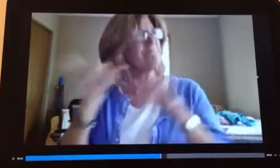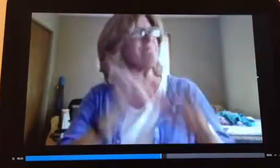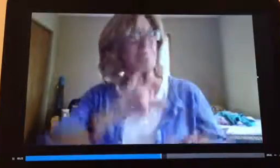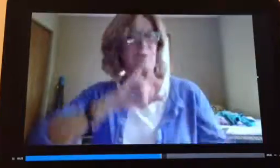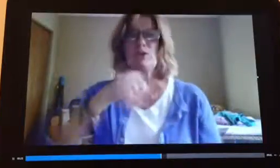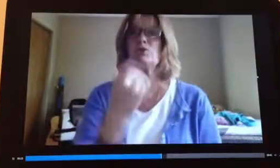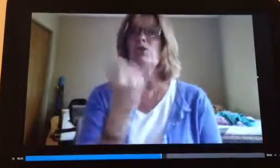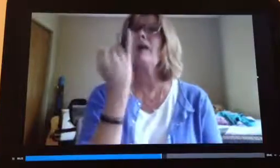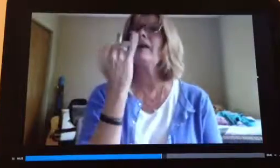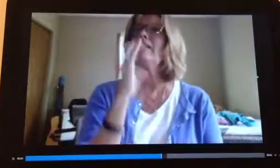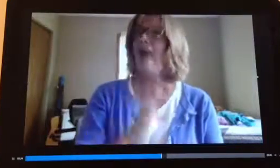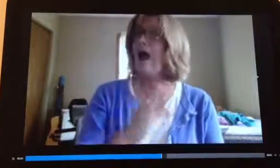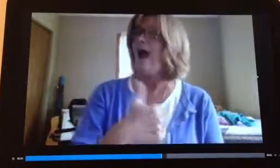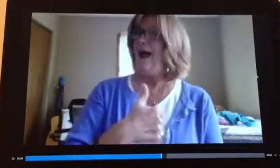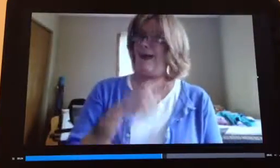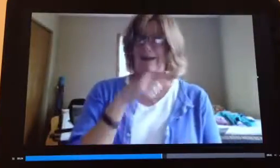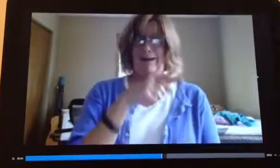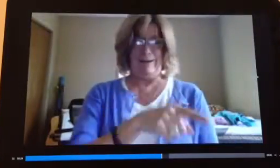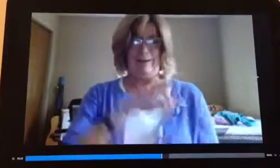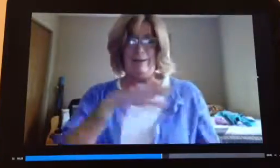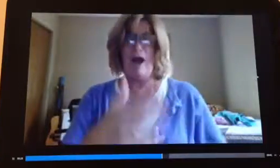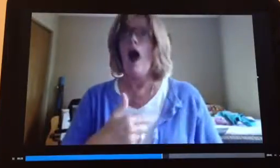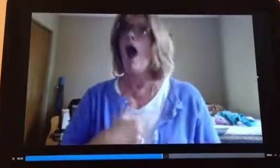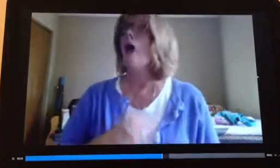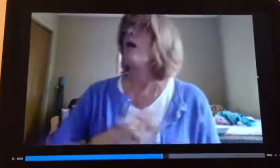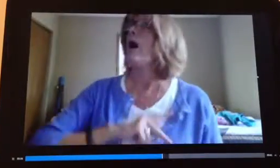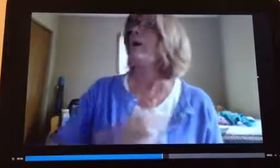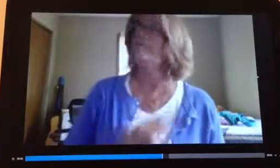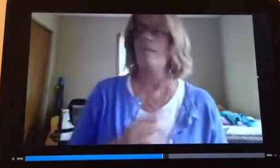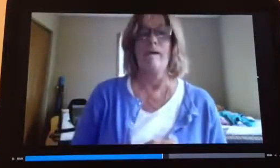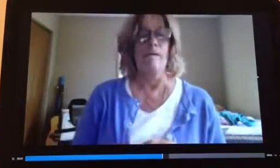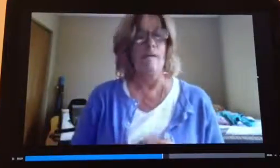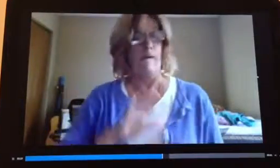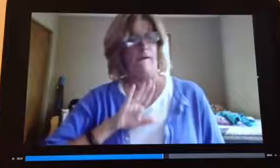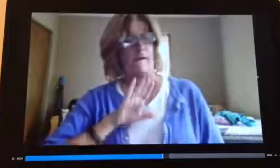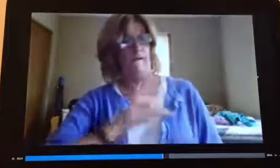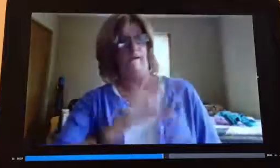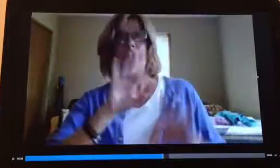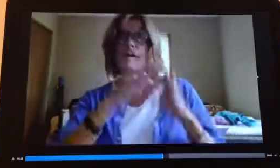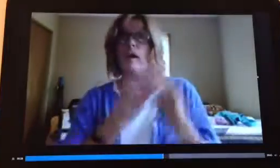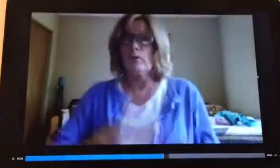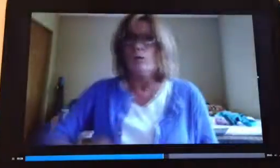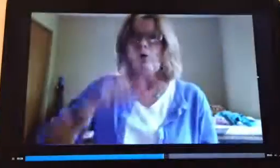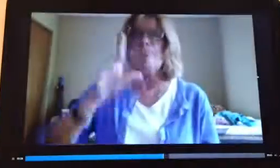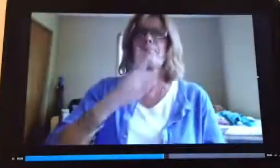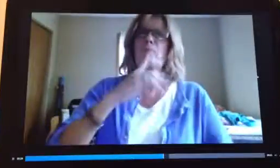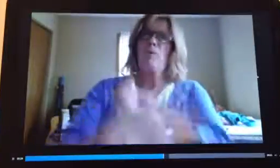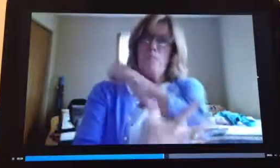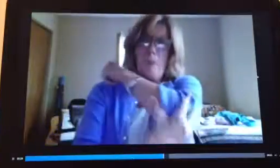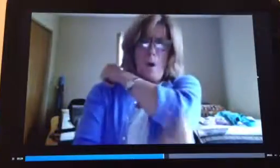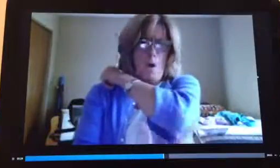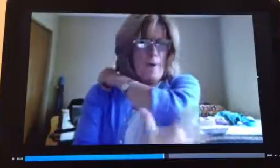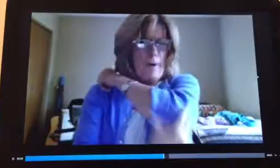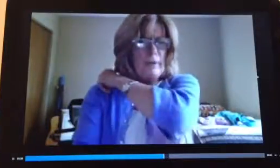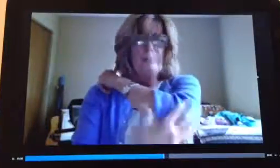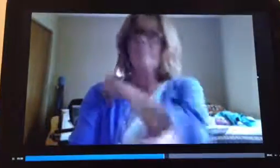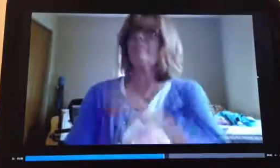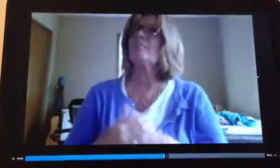like when people were upset about Elvis Presley. Like Johnny Cash was my Elvis Presley. It